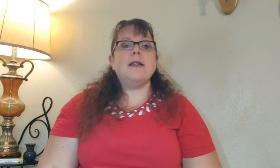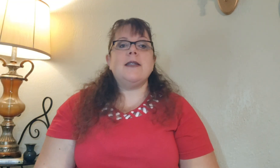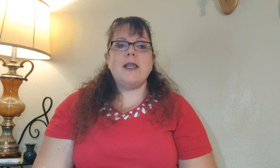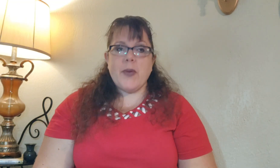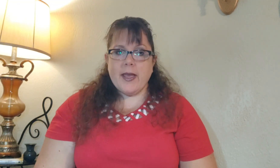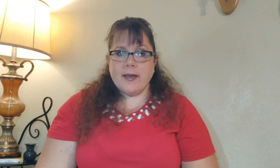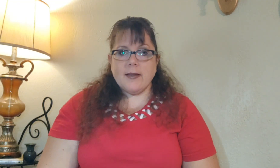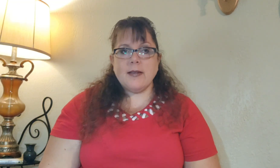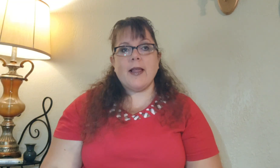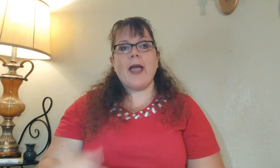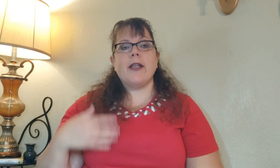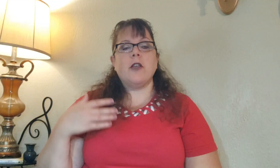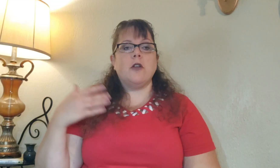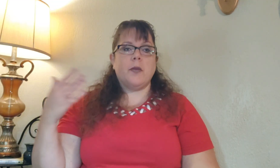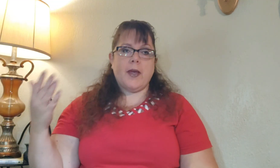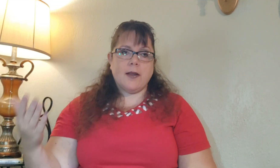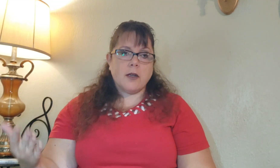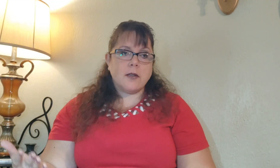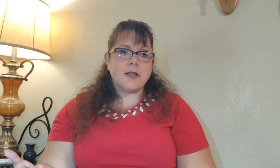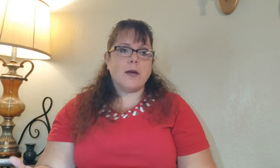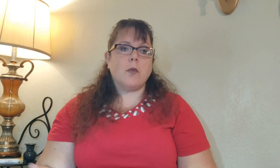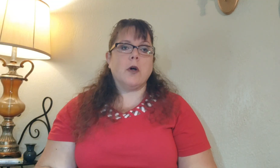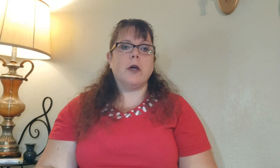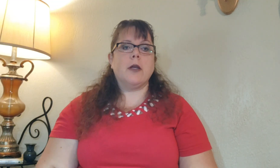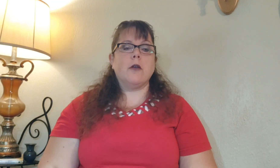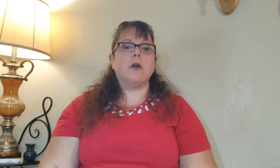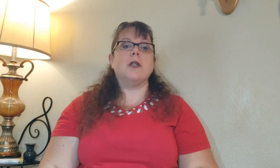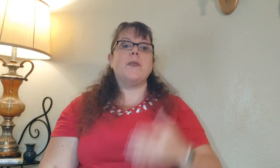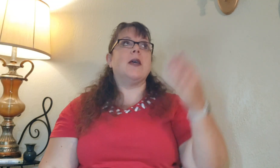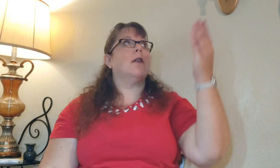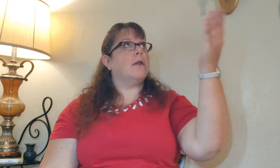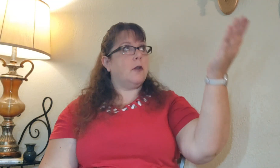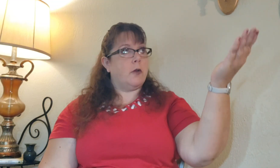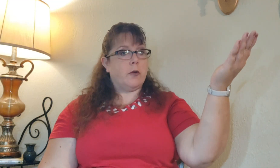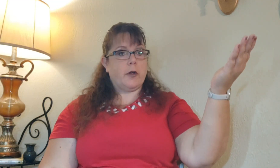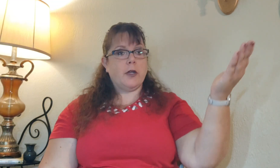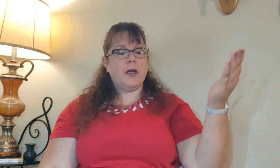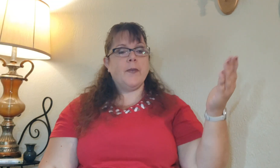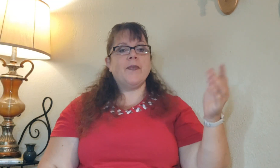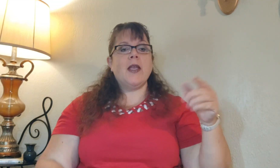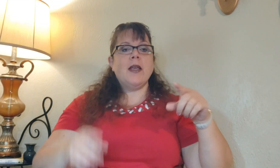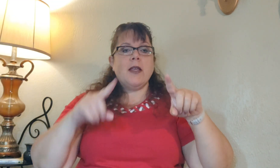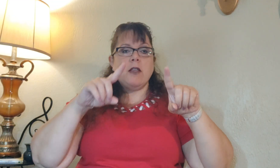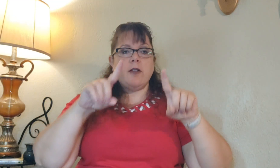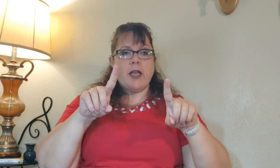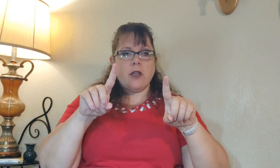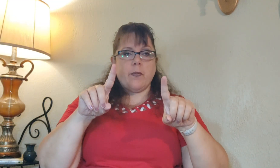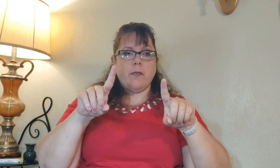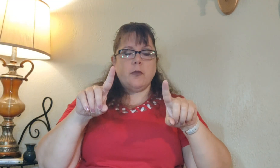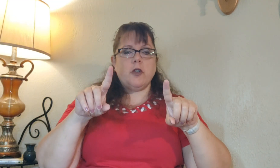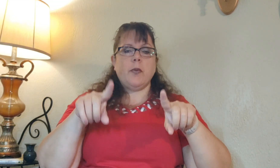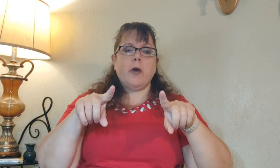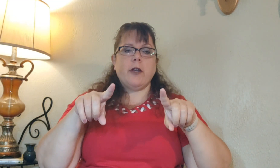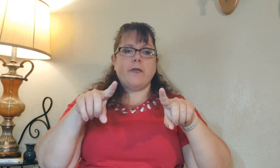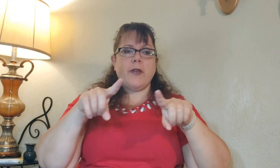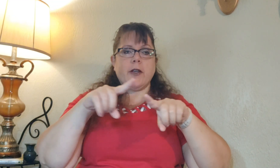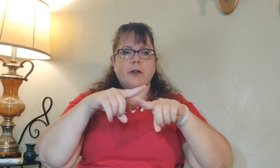And depend, like you depend on someone or depend on the Lord. You take your 2 pointer